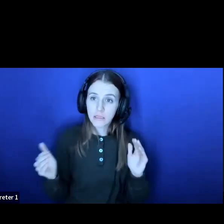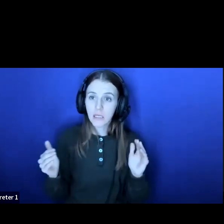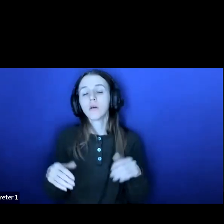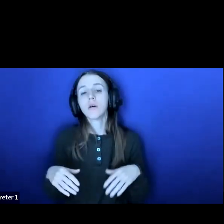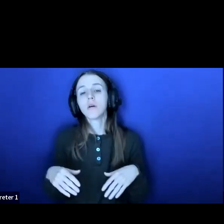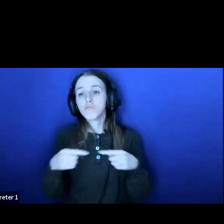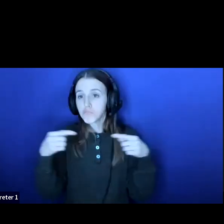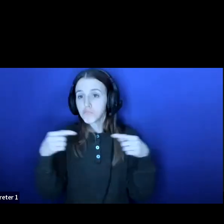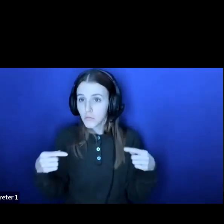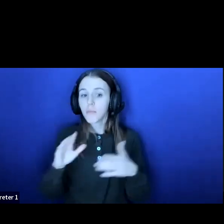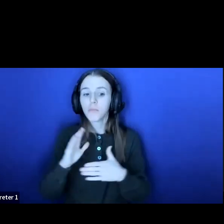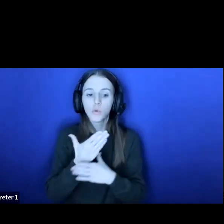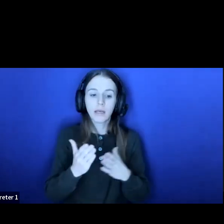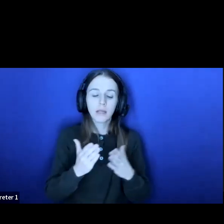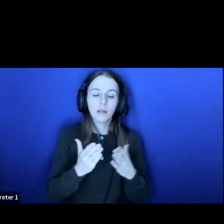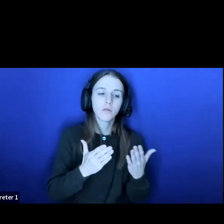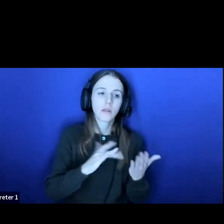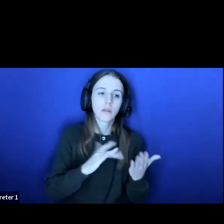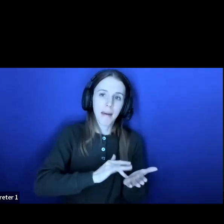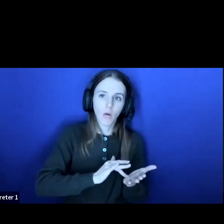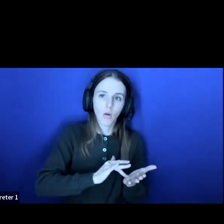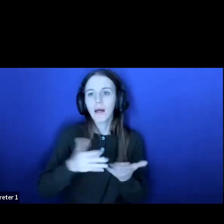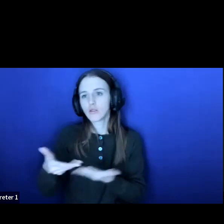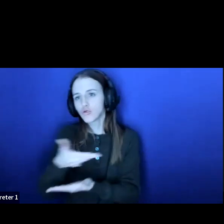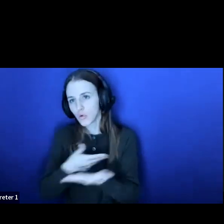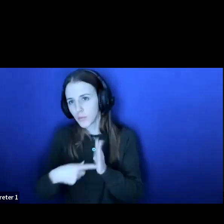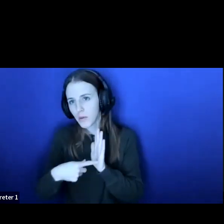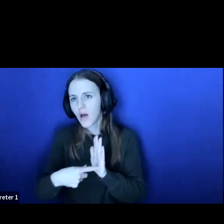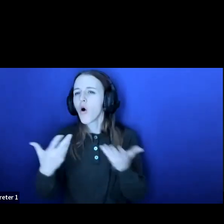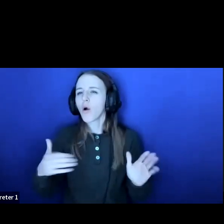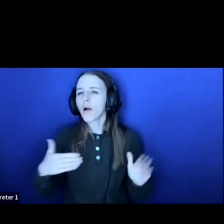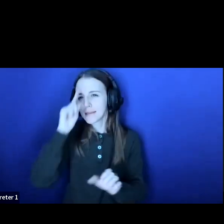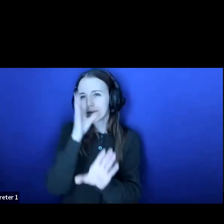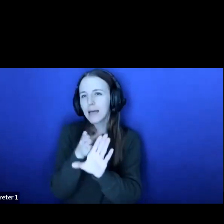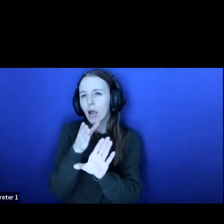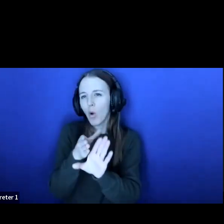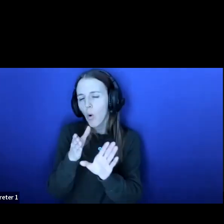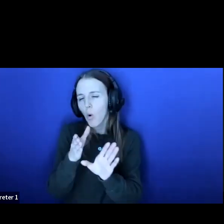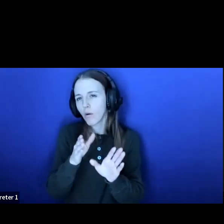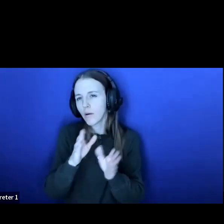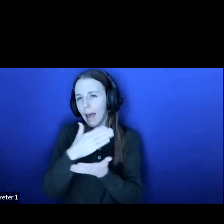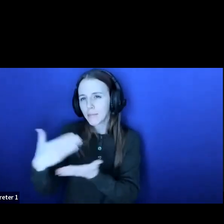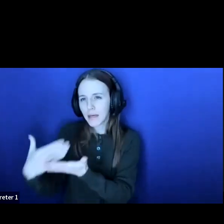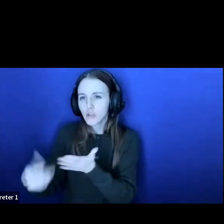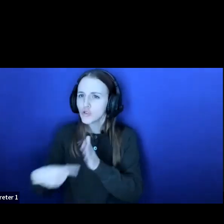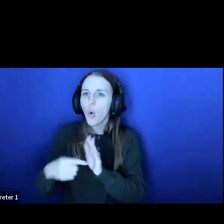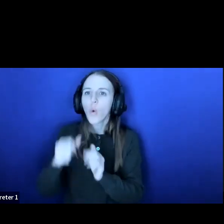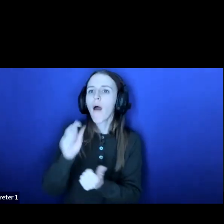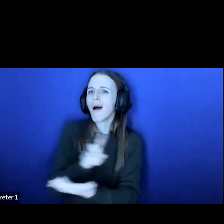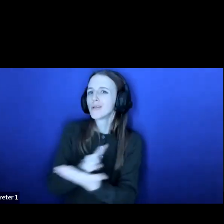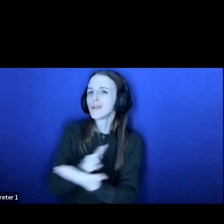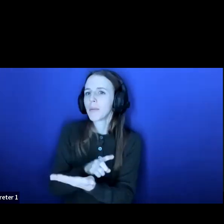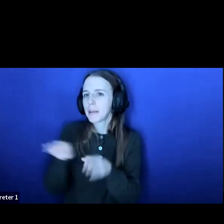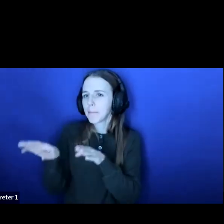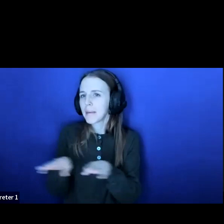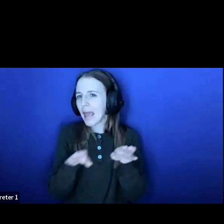social model of disability. It already had psychomotor components like demonstrate a non-discriminatory behavior towards